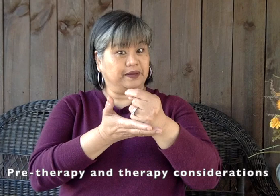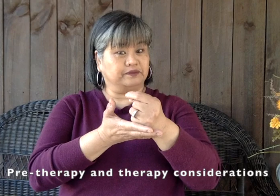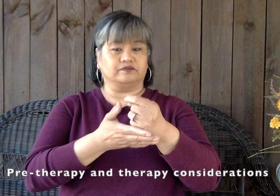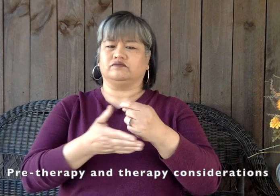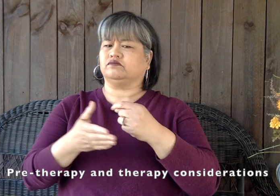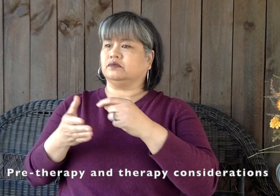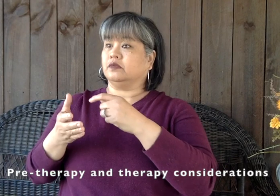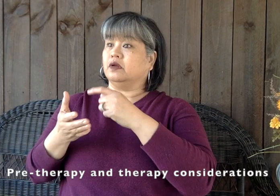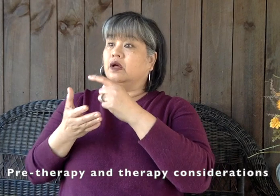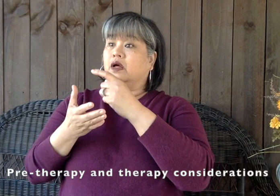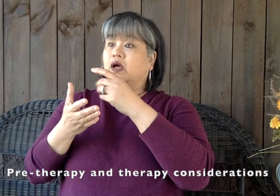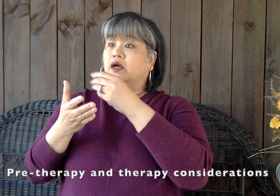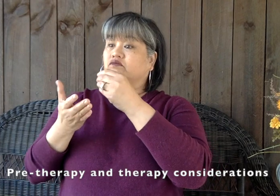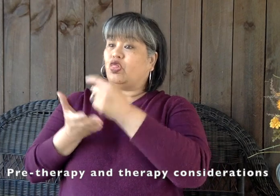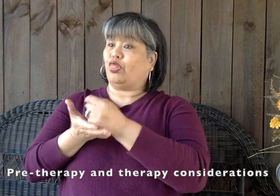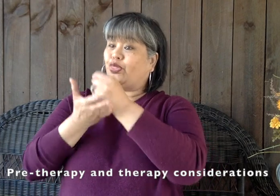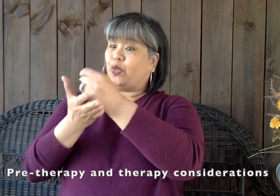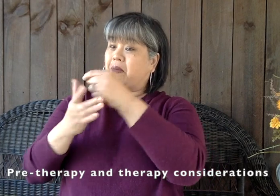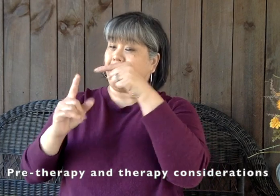Pre-therapy and therapy considerations.